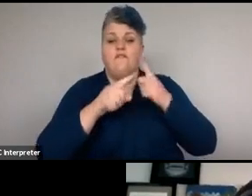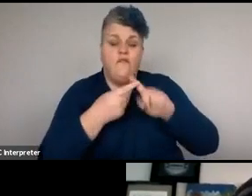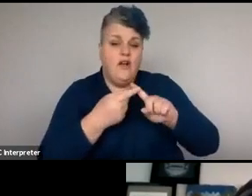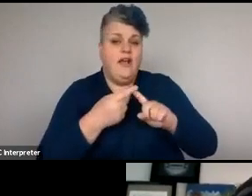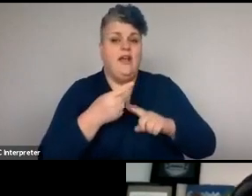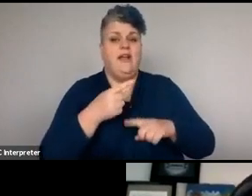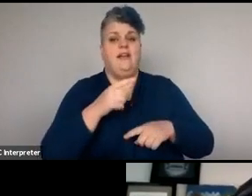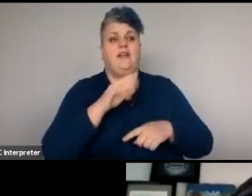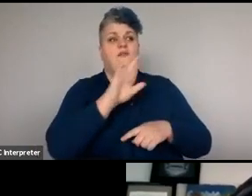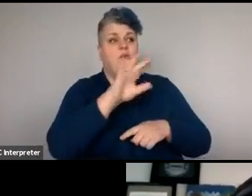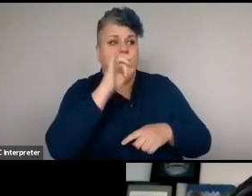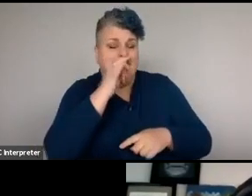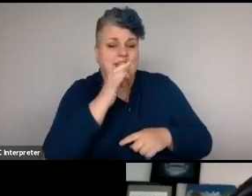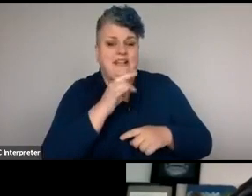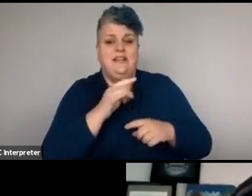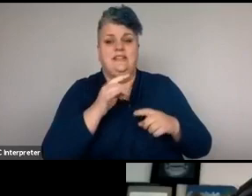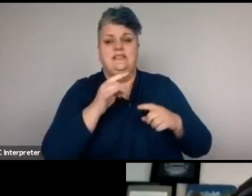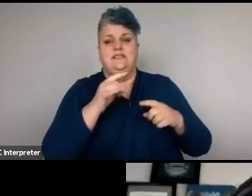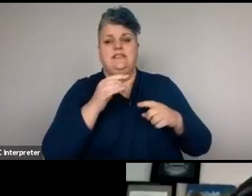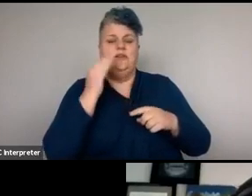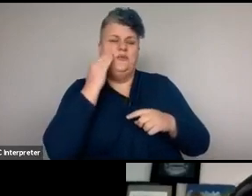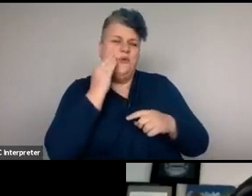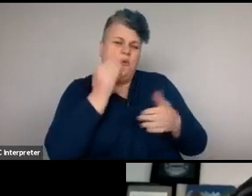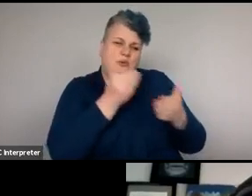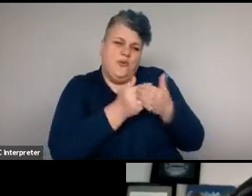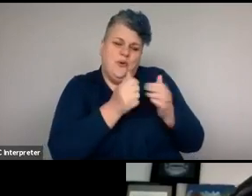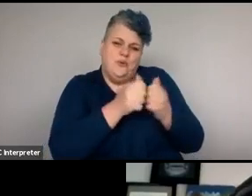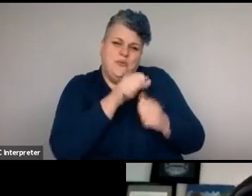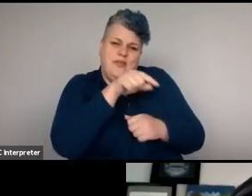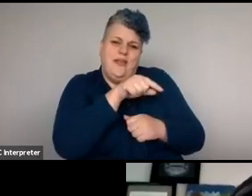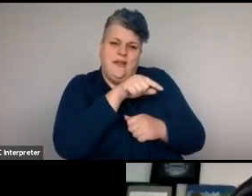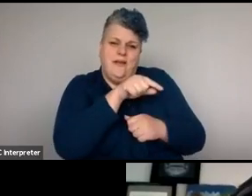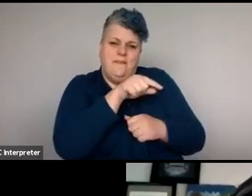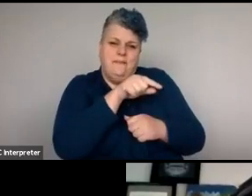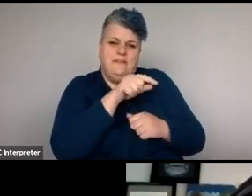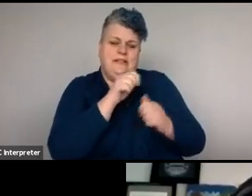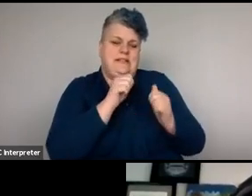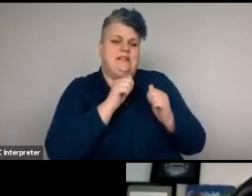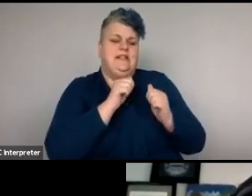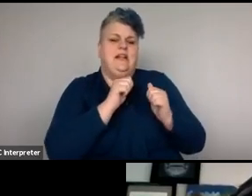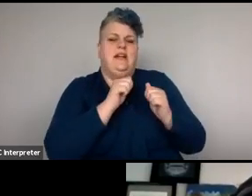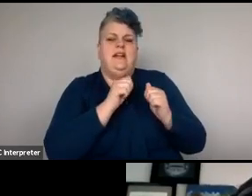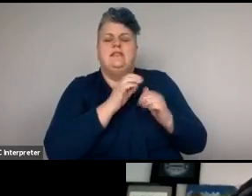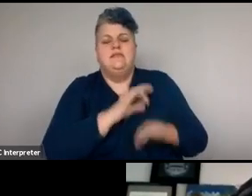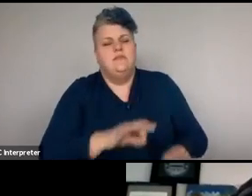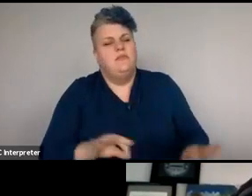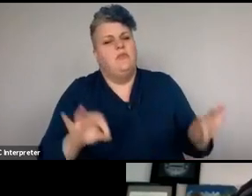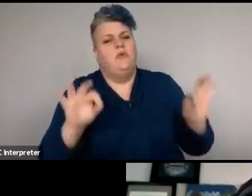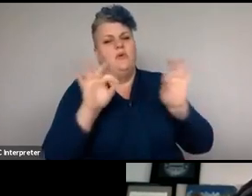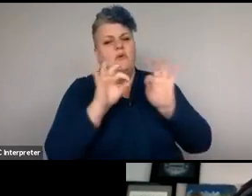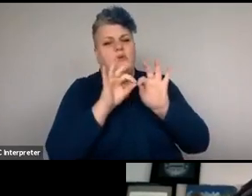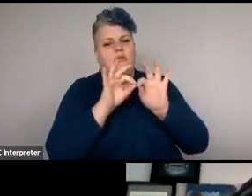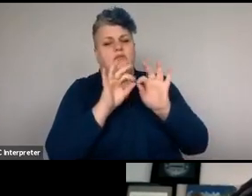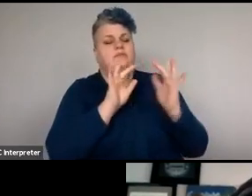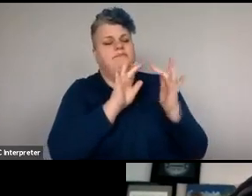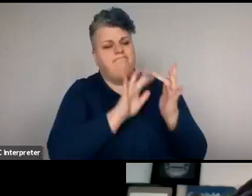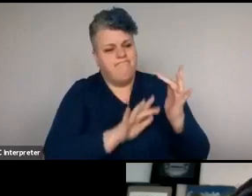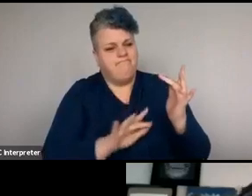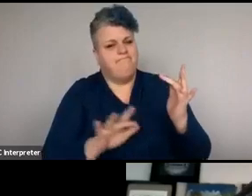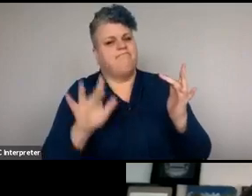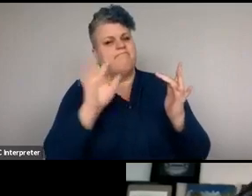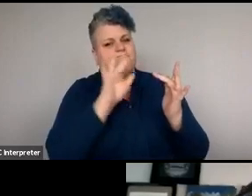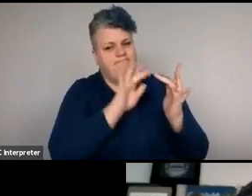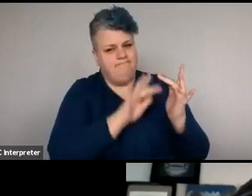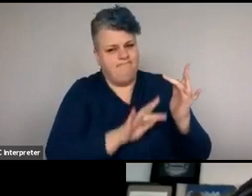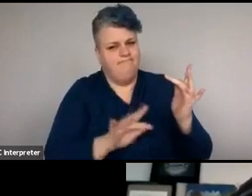your kids that you have been close to, and how important it is just to maintain contact and